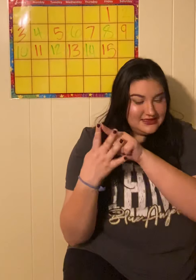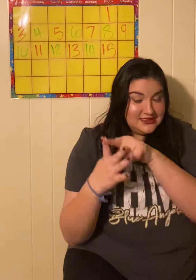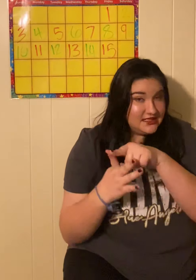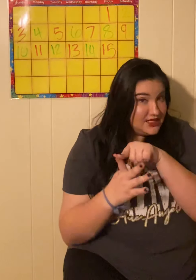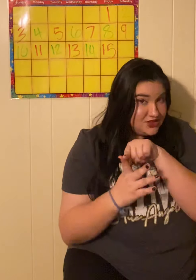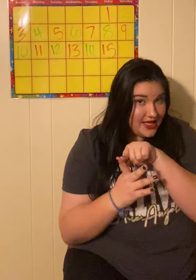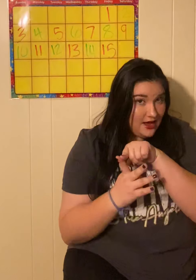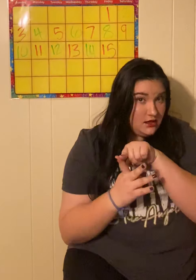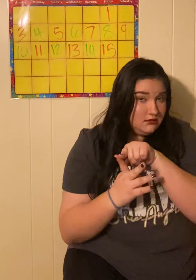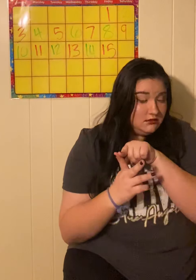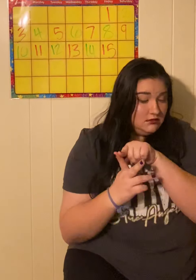Seashell,